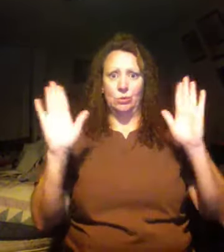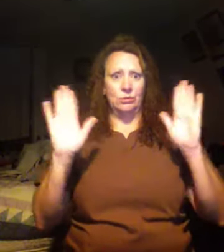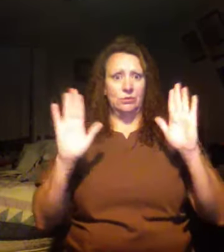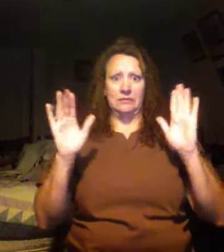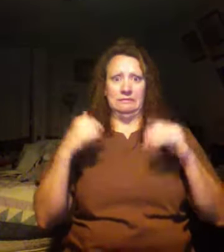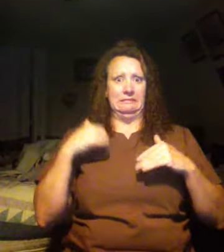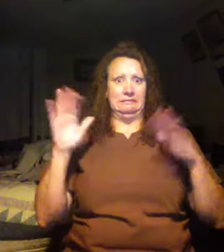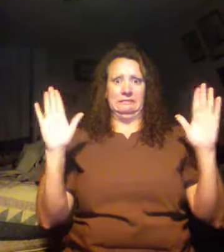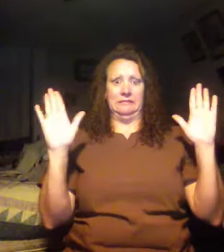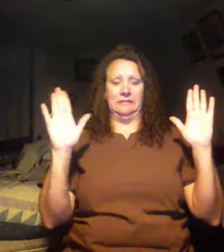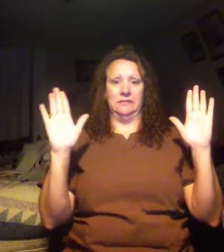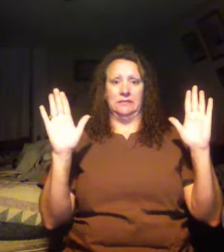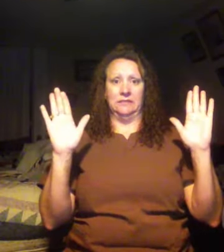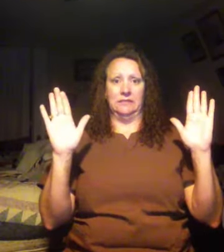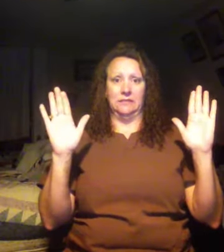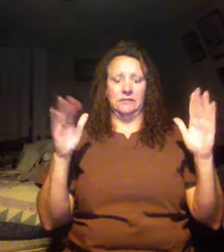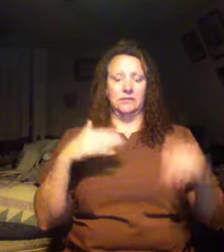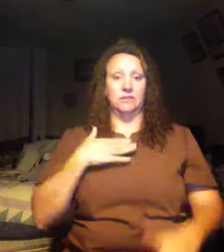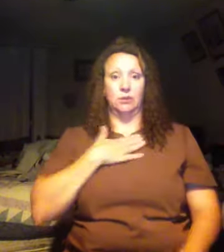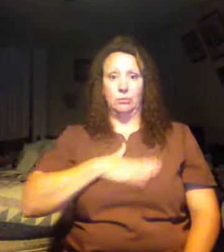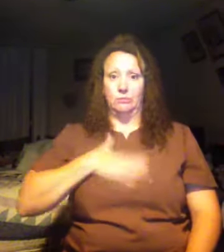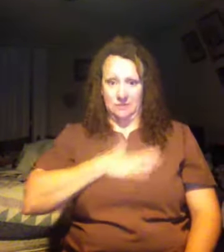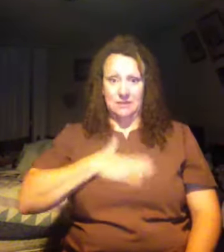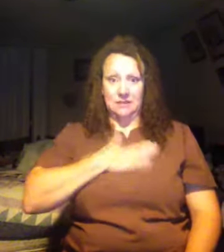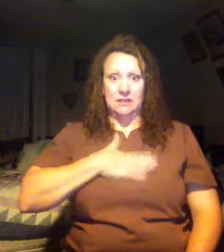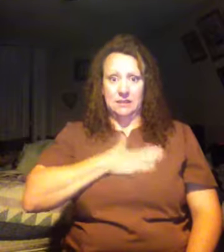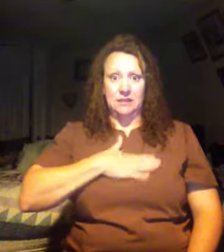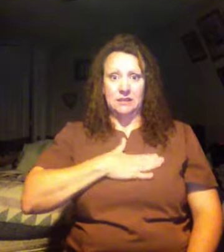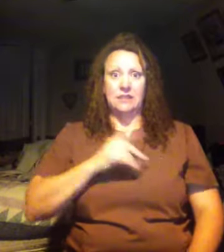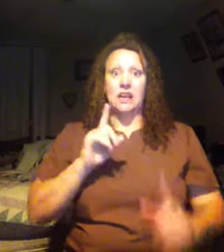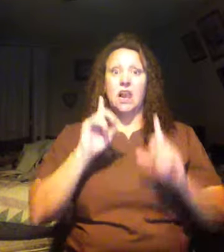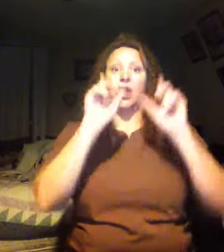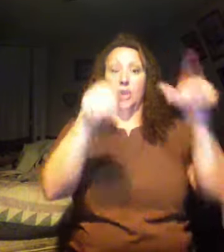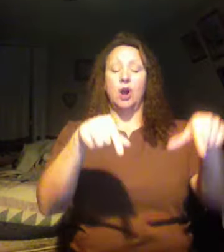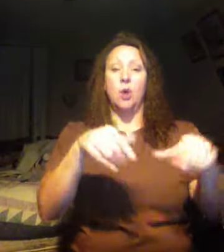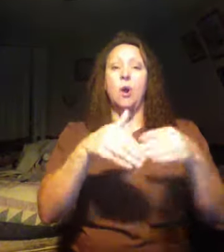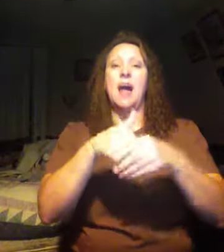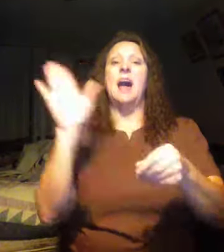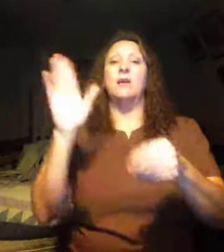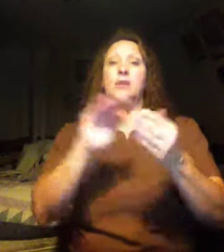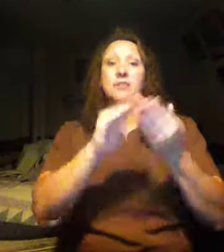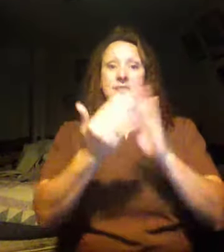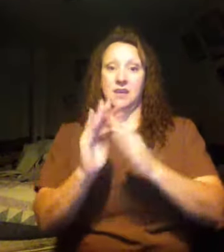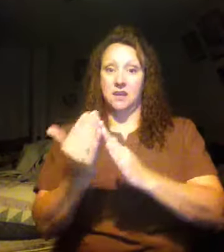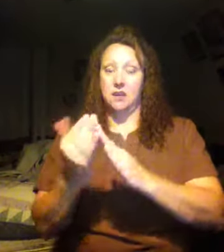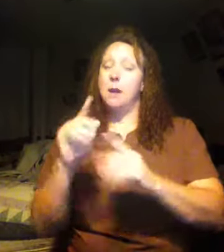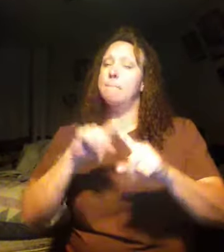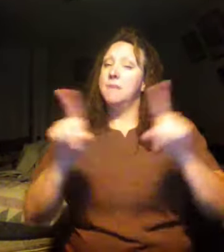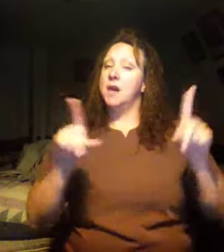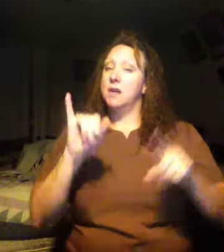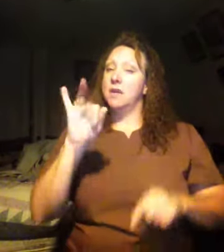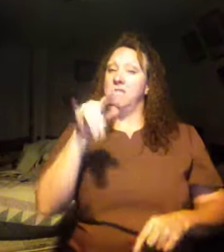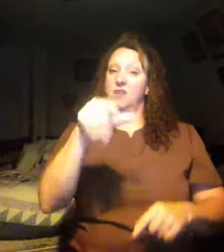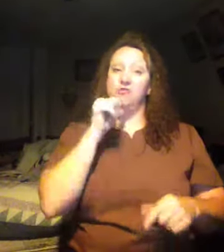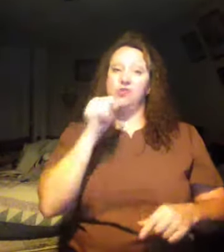peacefully, we're going to destroy the city before we leave, or before you come in and take it over. So Washington was very smart, and he let them